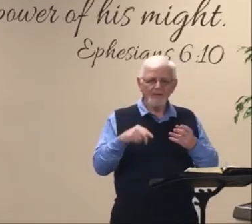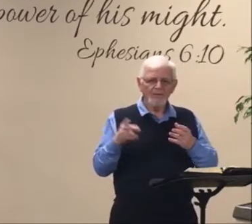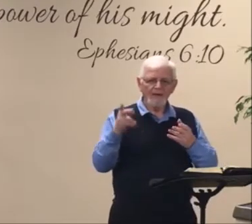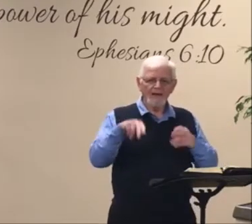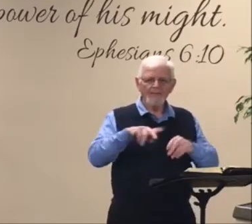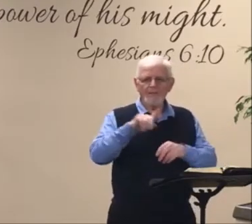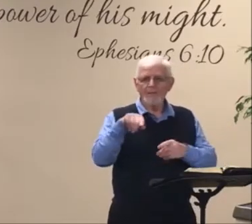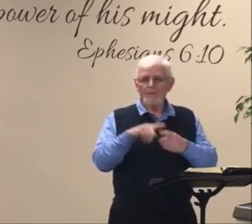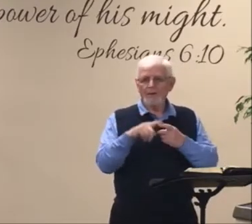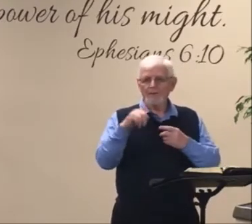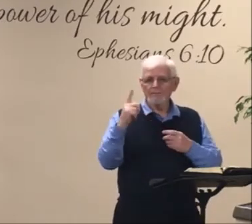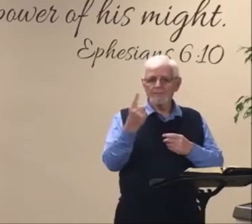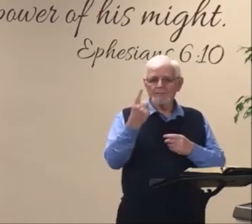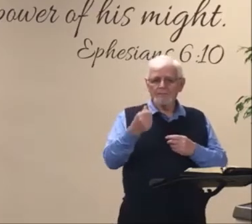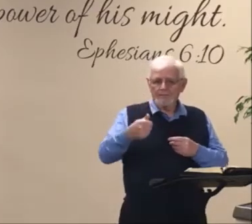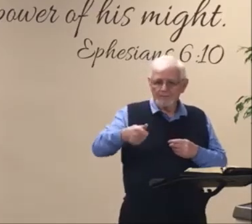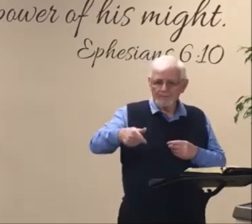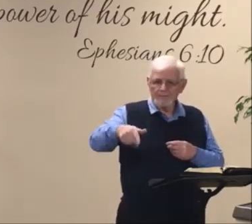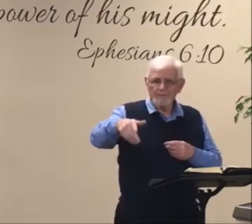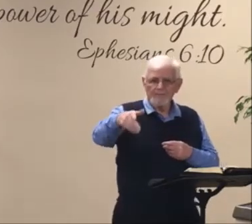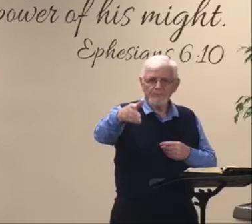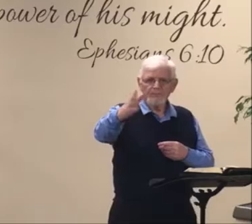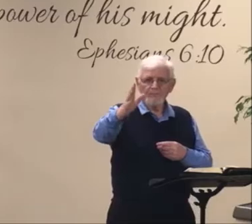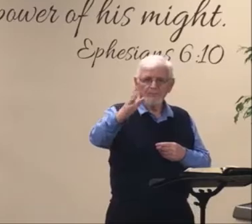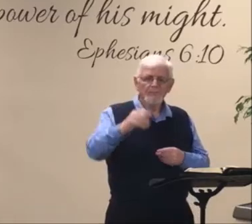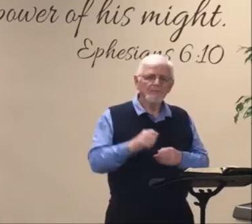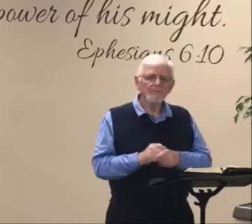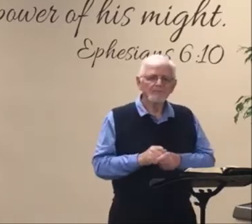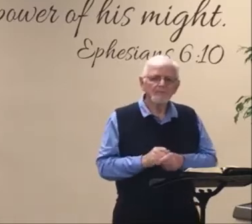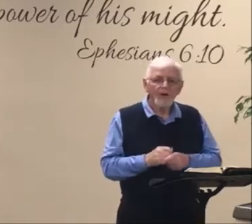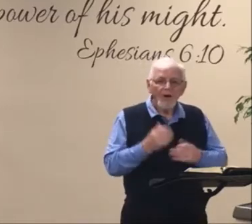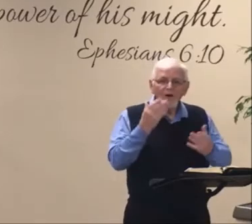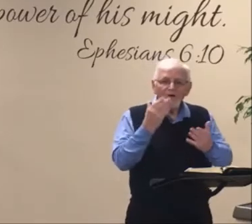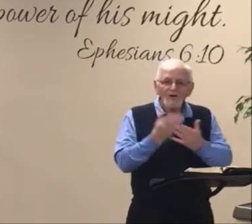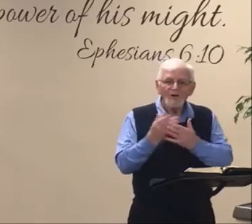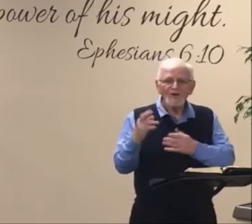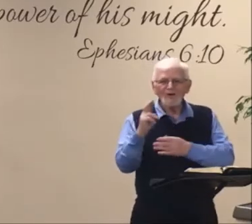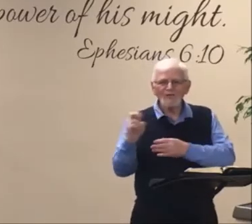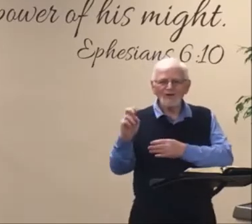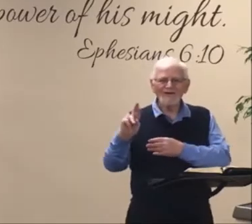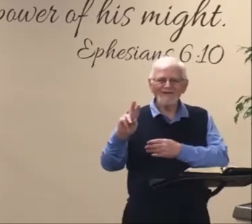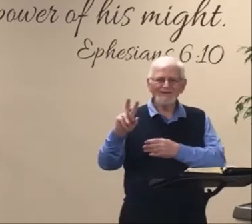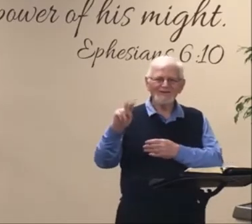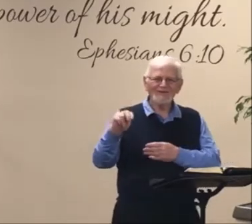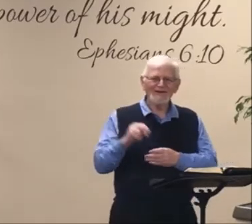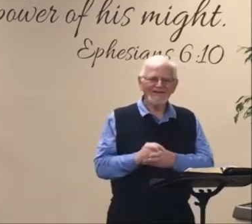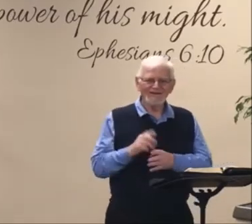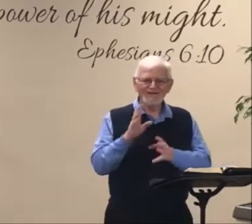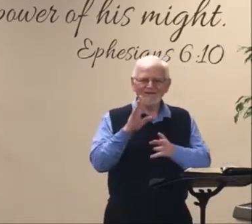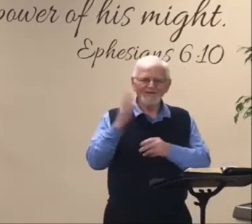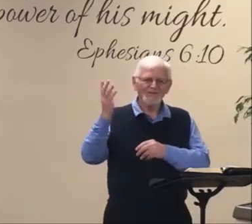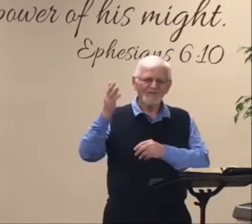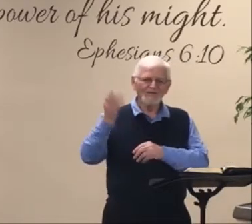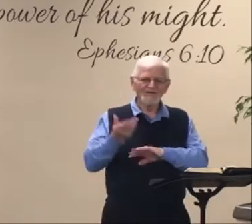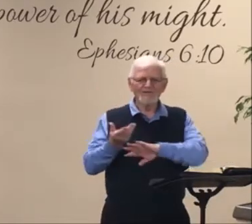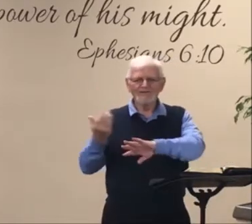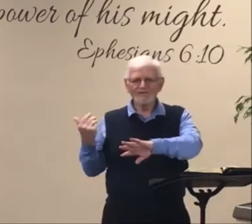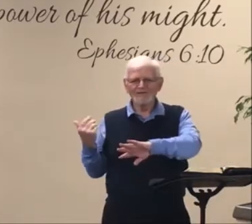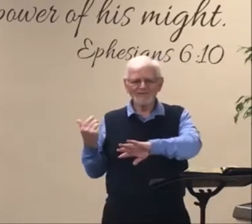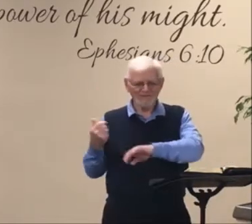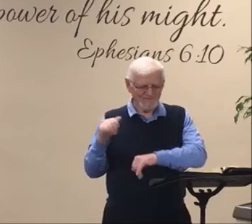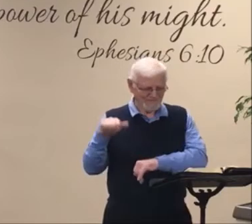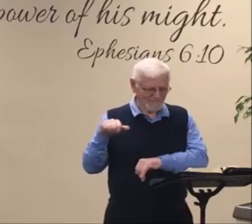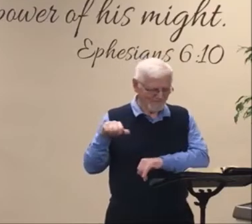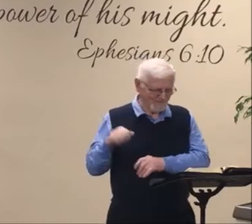Own Way? What happens when you go your own way? And she said, oh, good. Is this a rerun? Is this the one you preached before? So the secret's out.